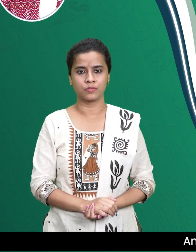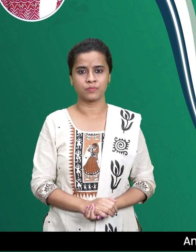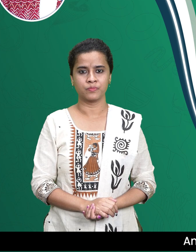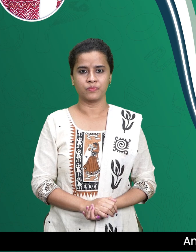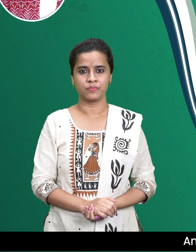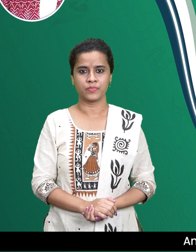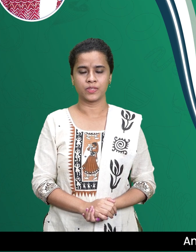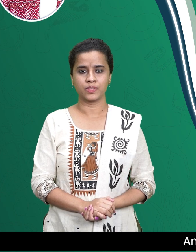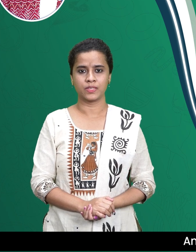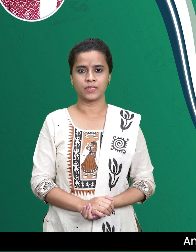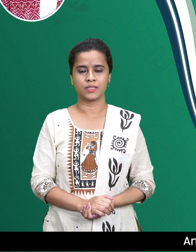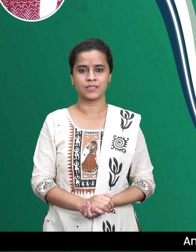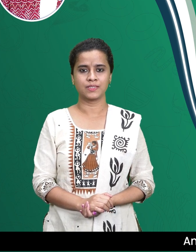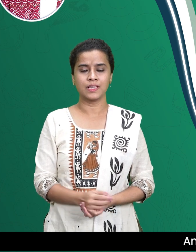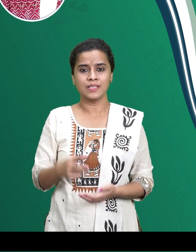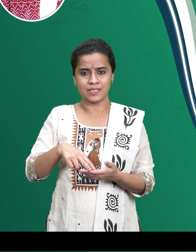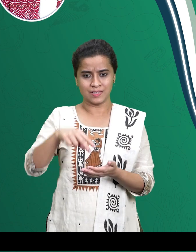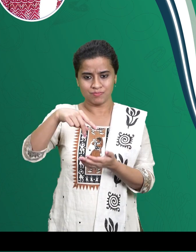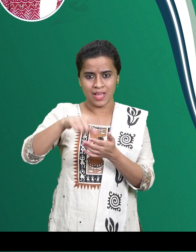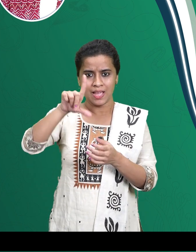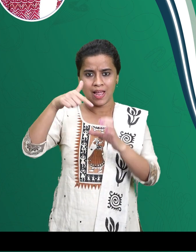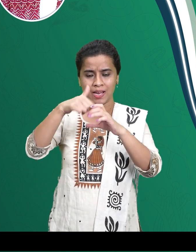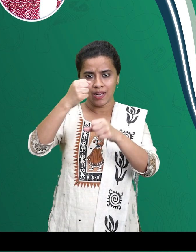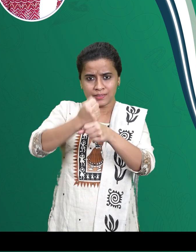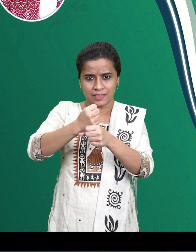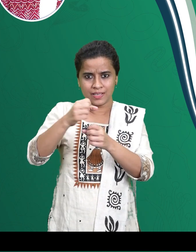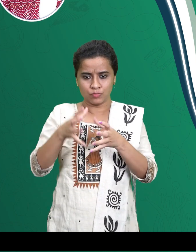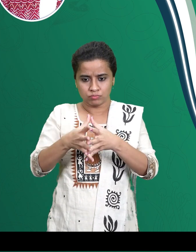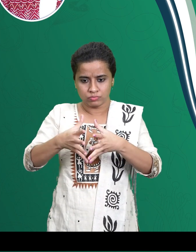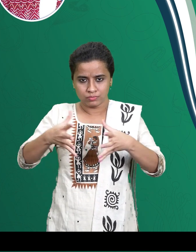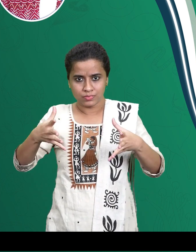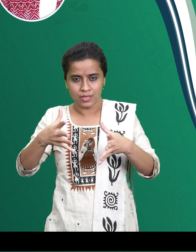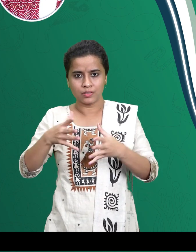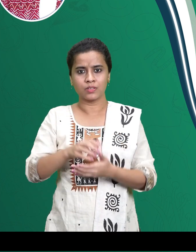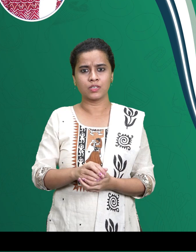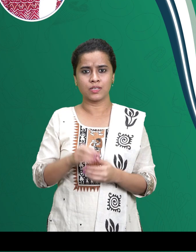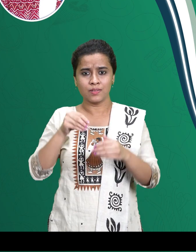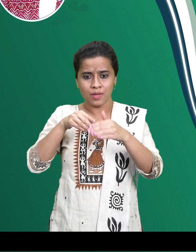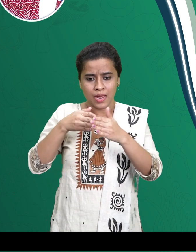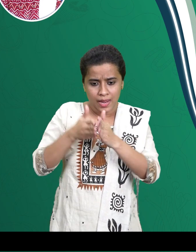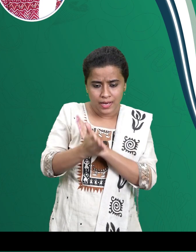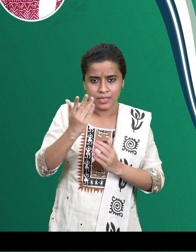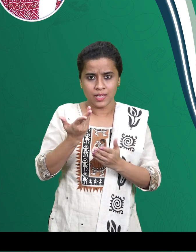elephantiasis is by female culex.